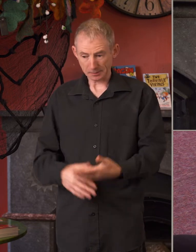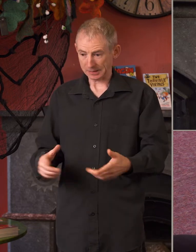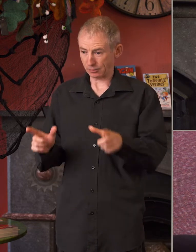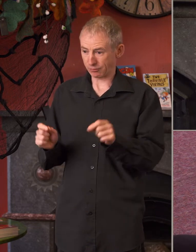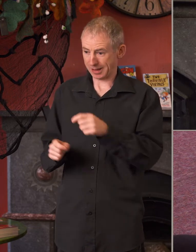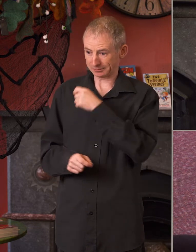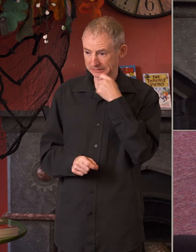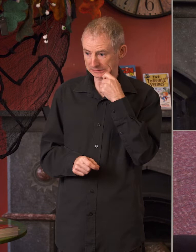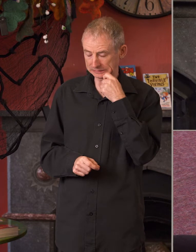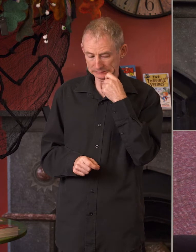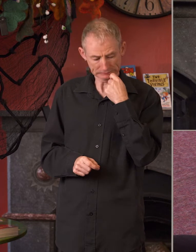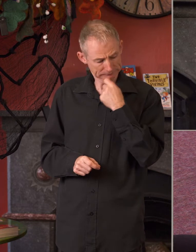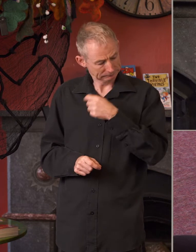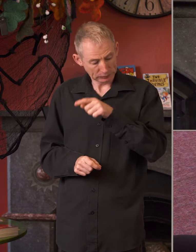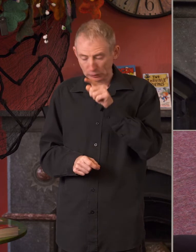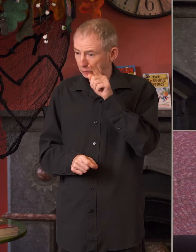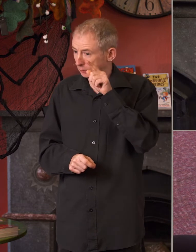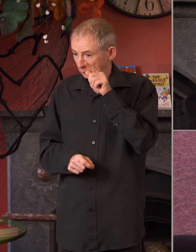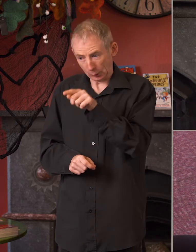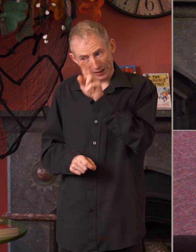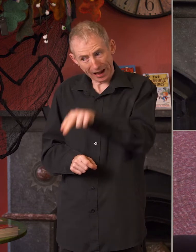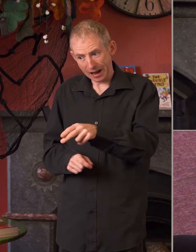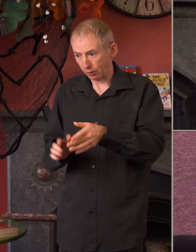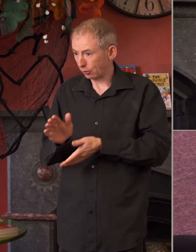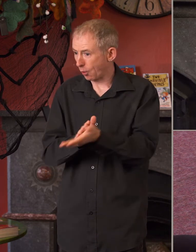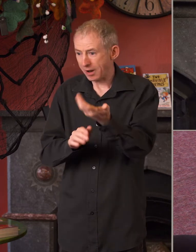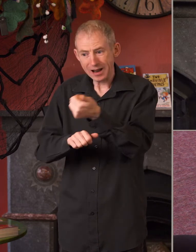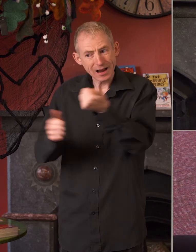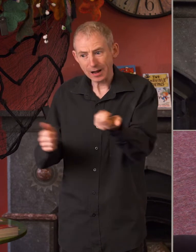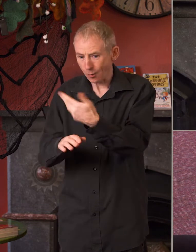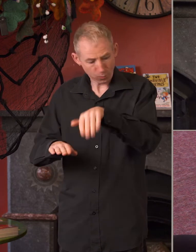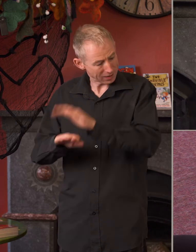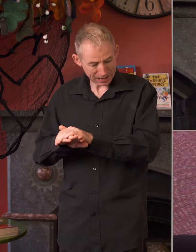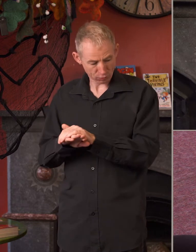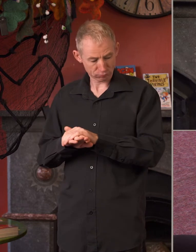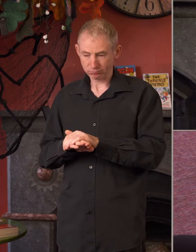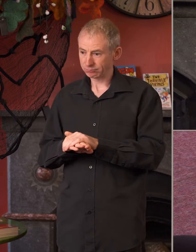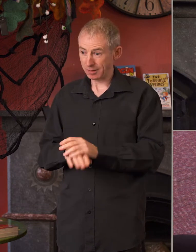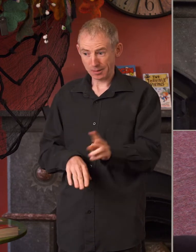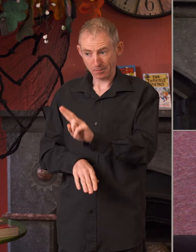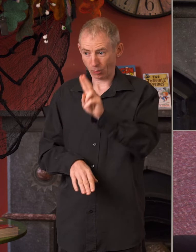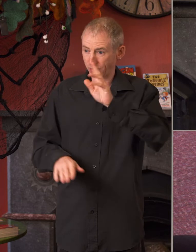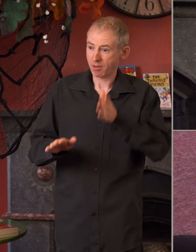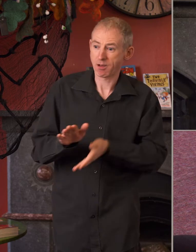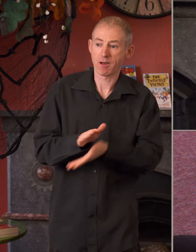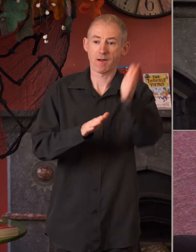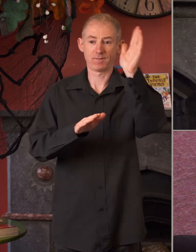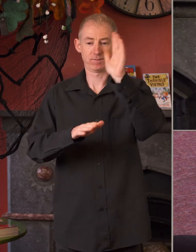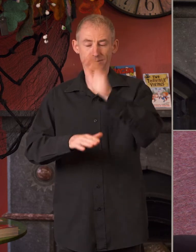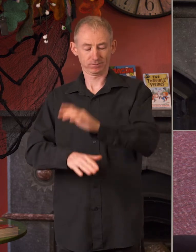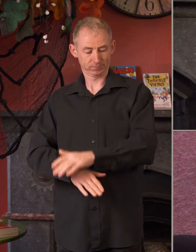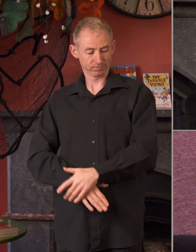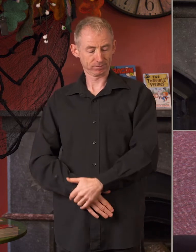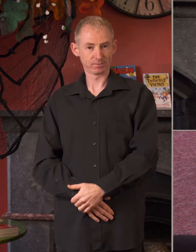I think you can go anywhere, says Very Big Crab. And off they went.